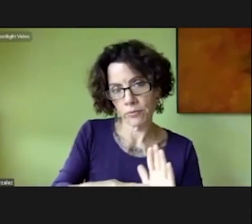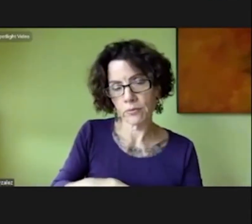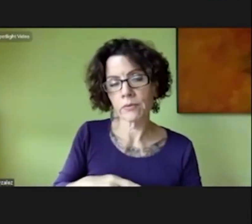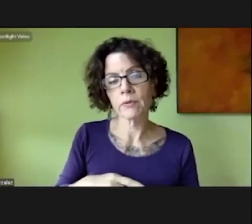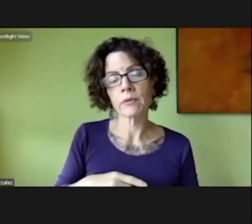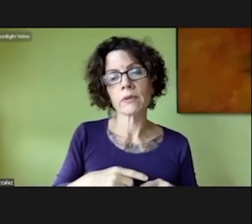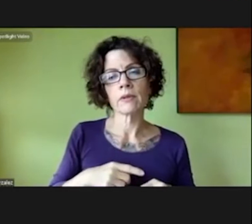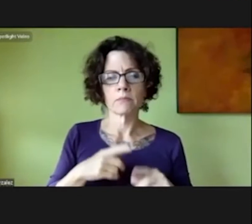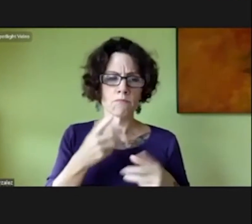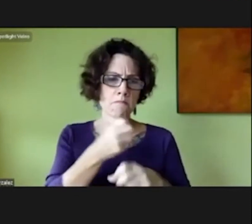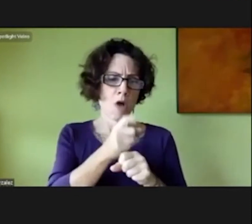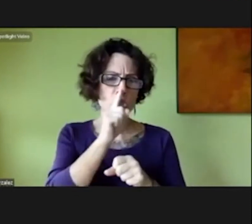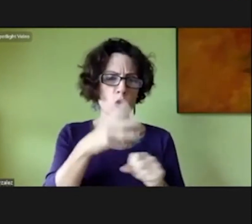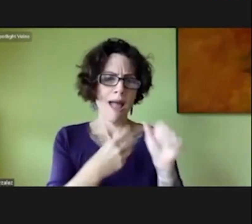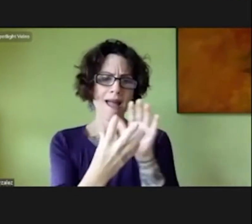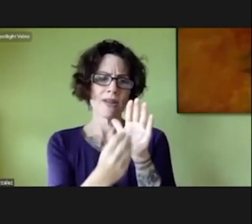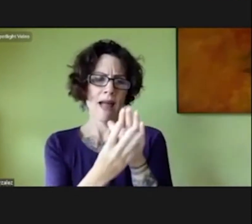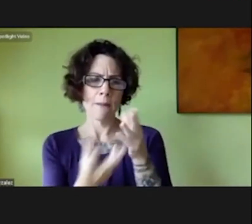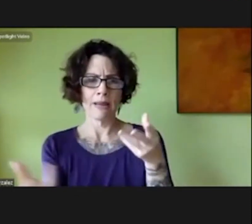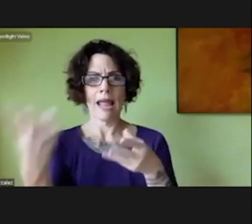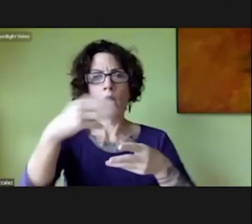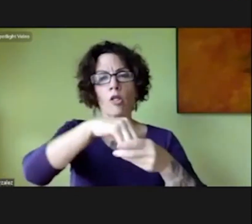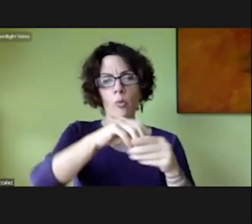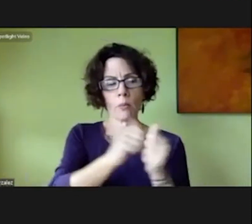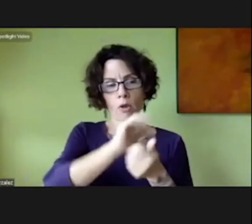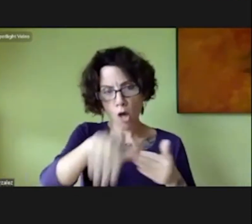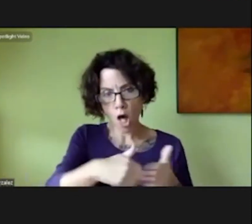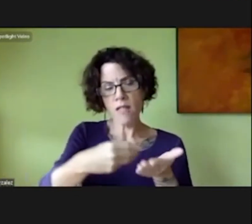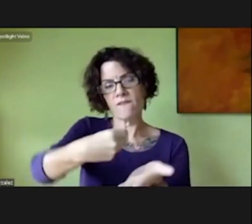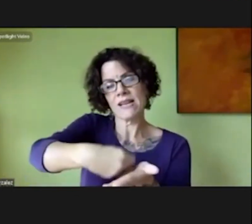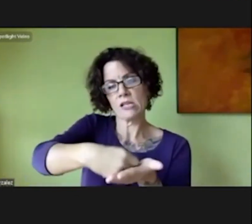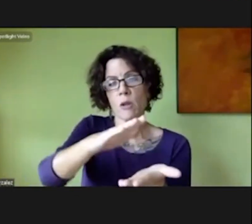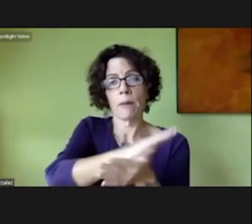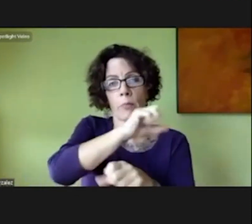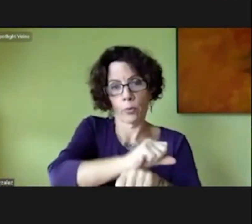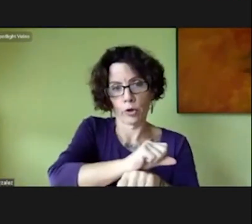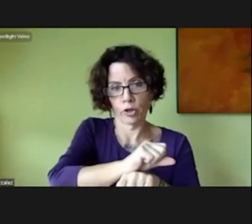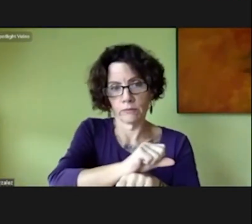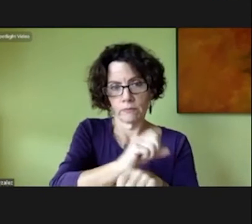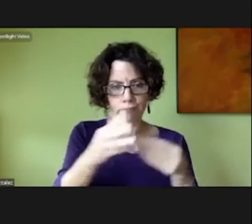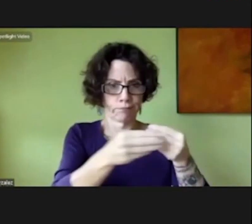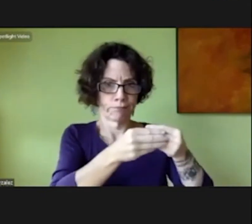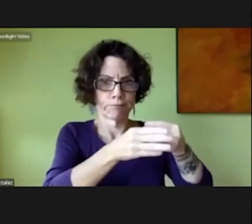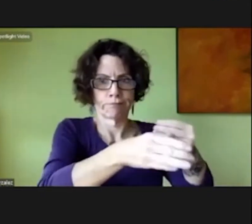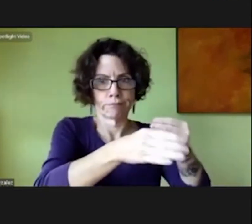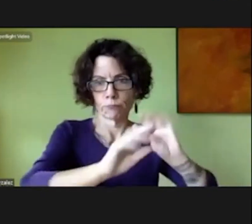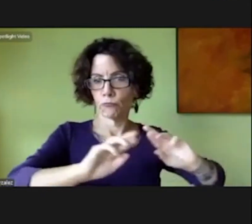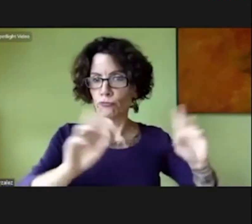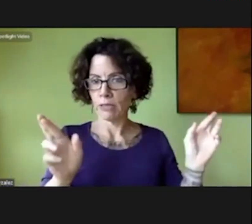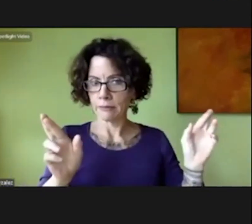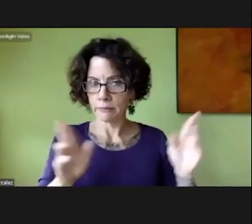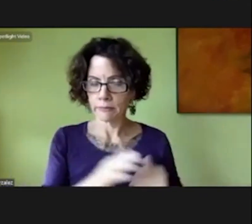Included with your finances is your insurance policy, whether that be life insurance, for example. Make sure you have